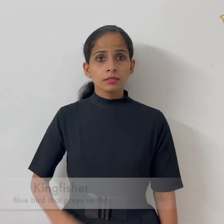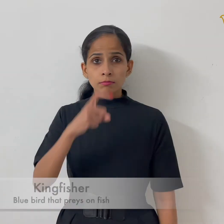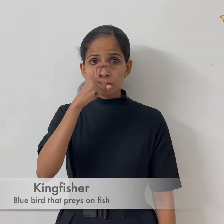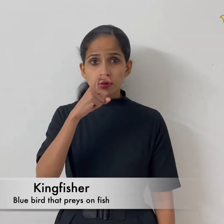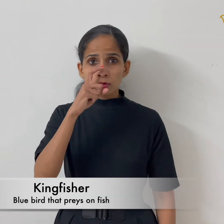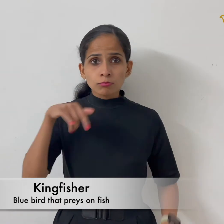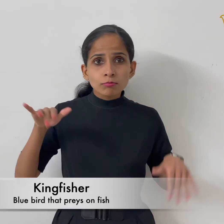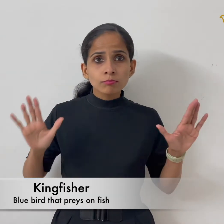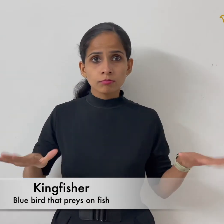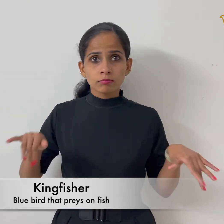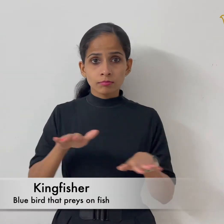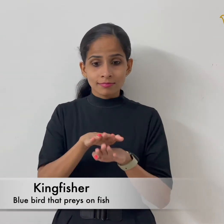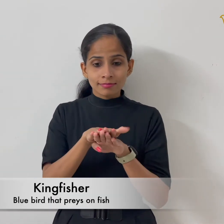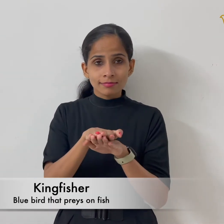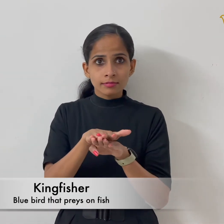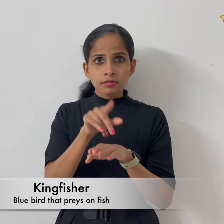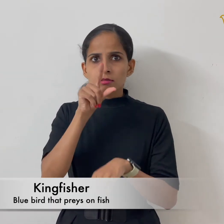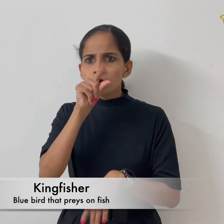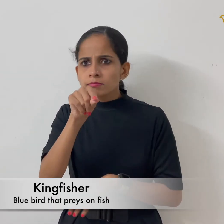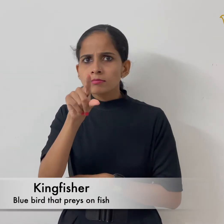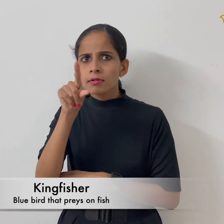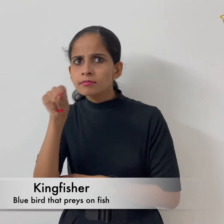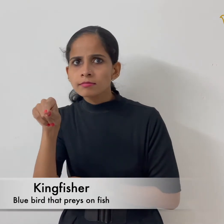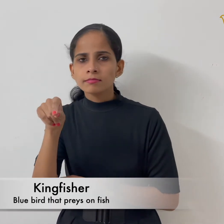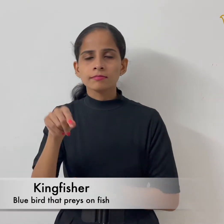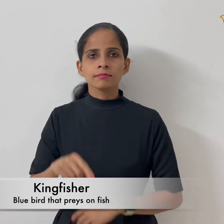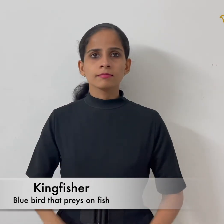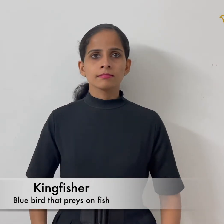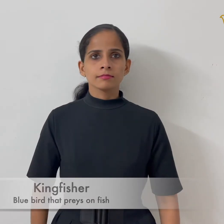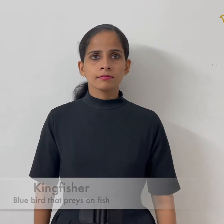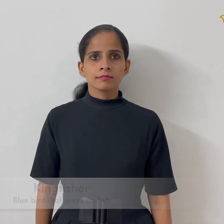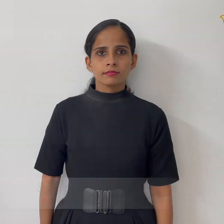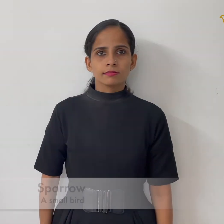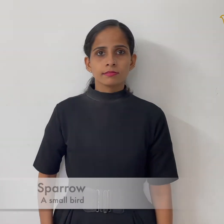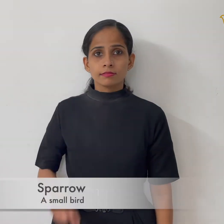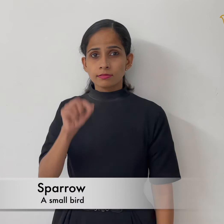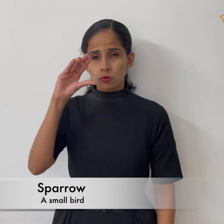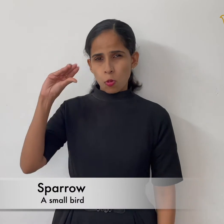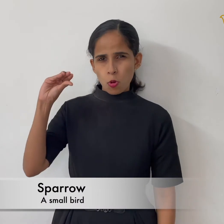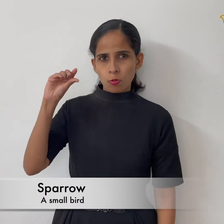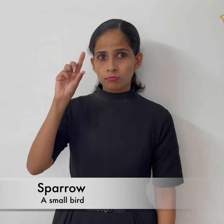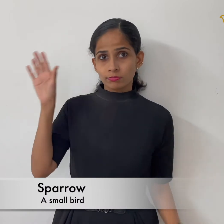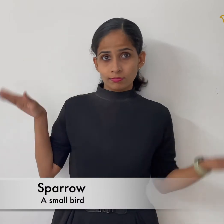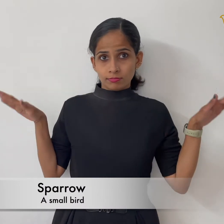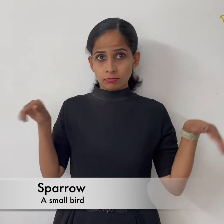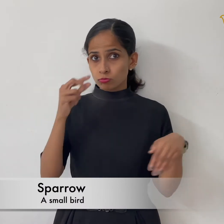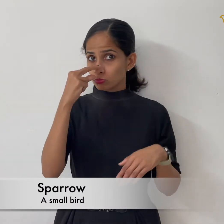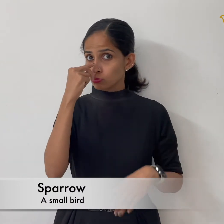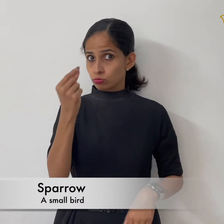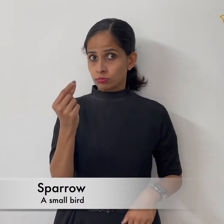Kingfisher. Sparrow,